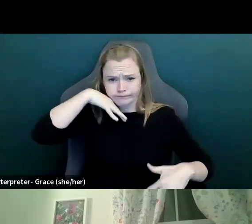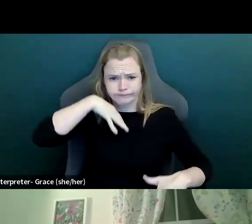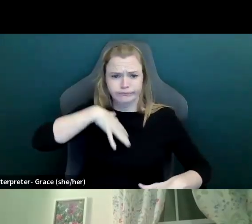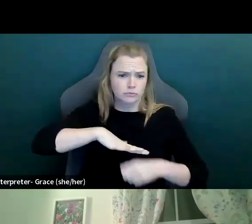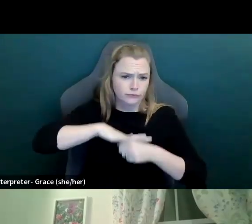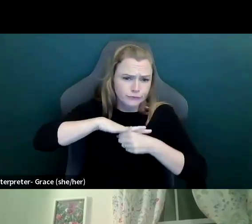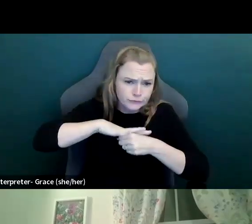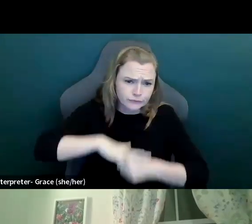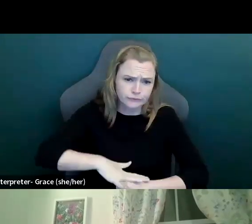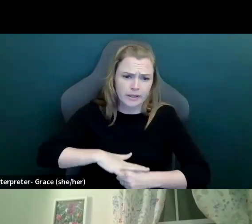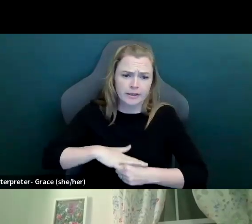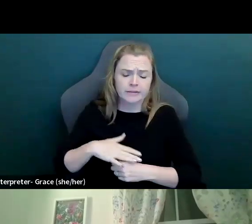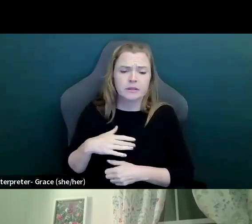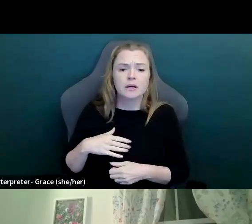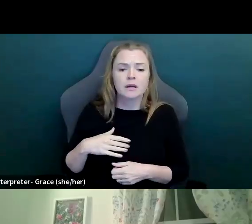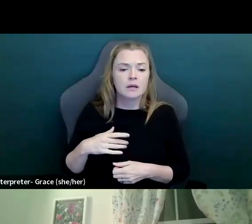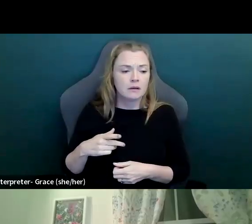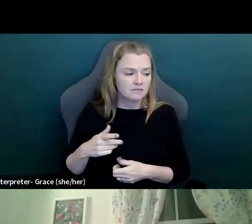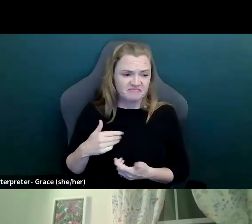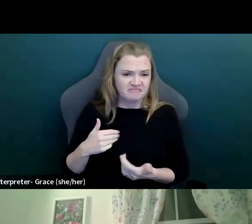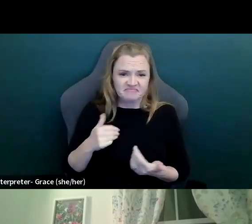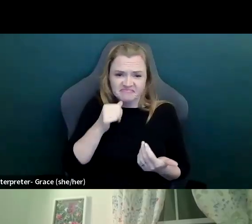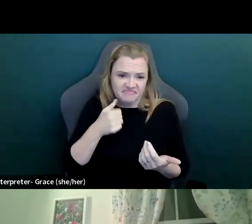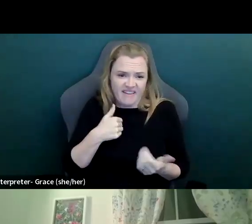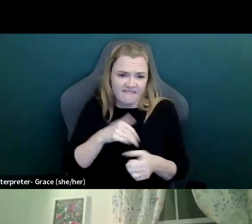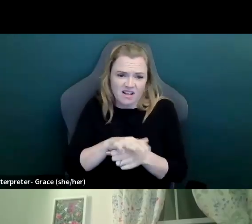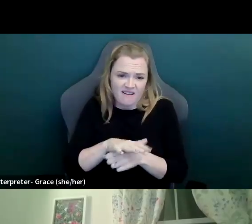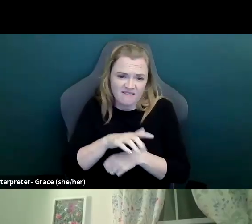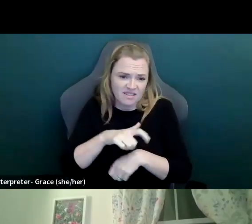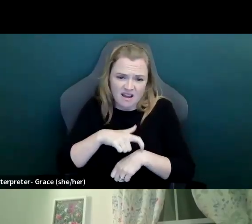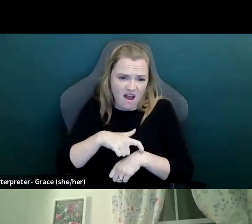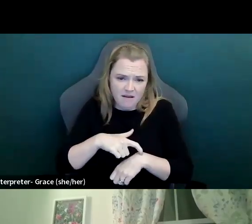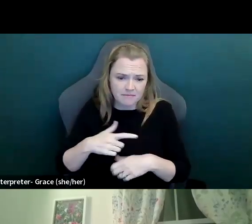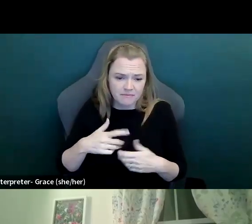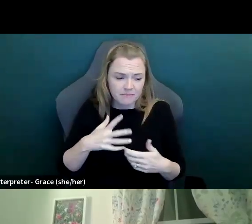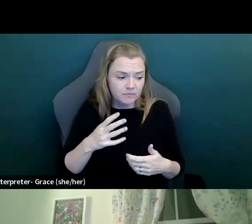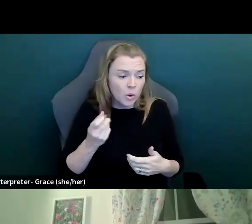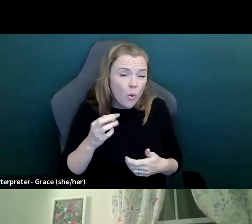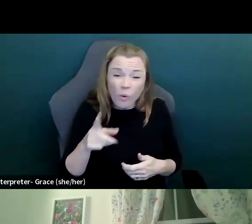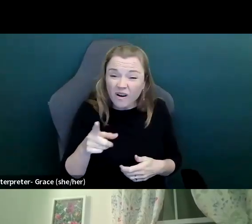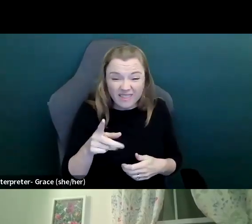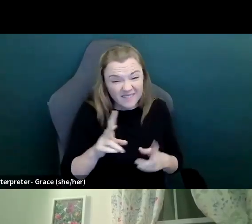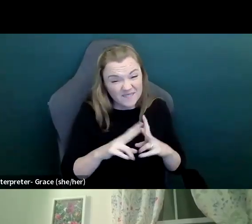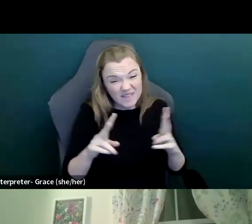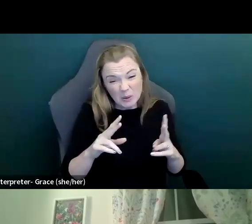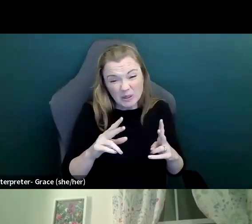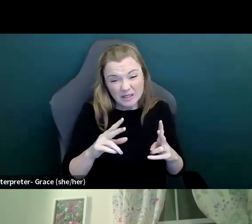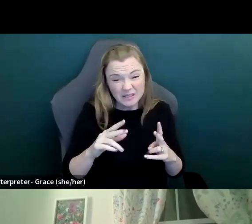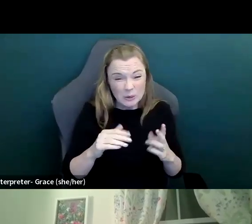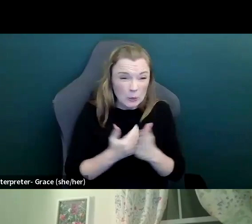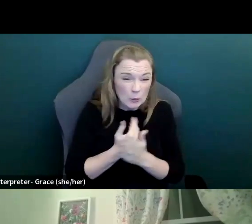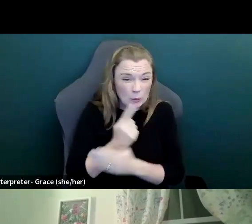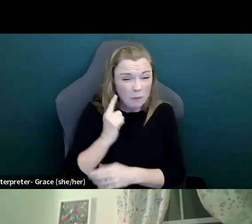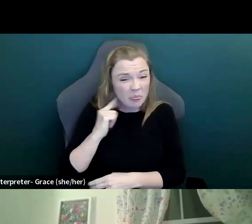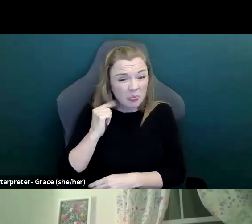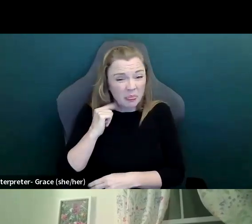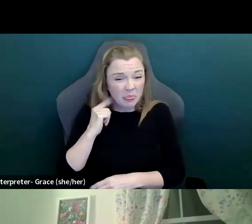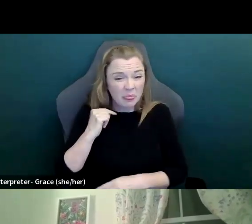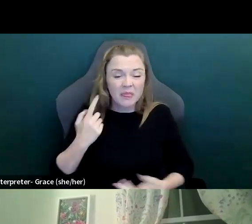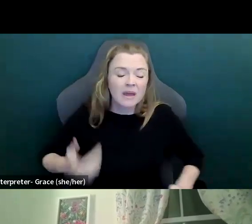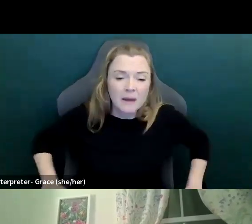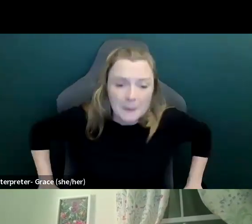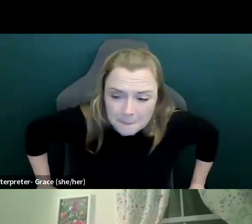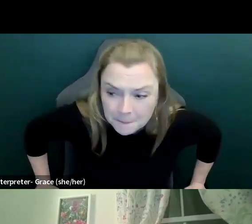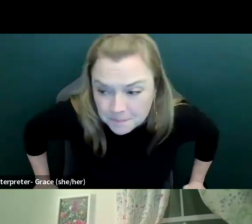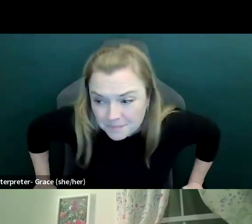time, or they may be a person that's very green. They're known. Some of these agencies have high